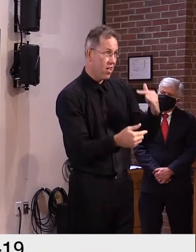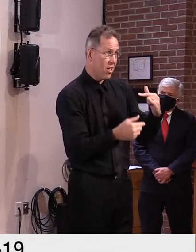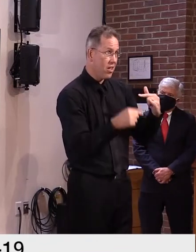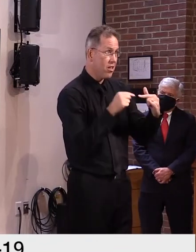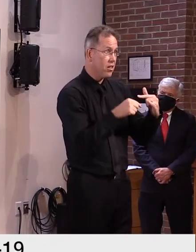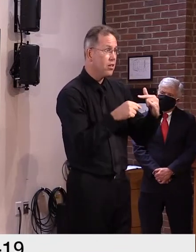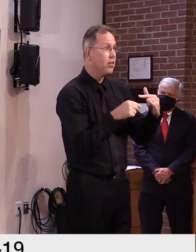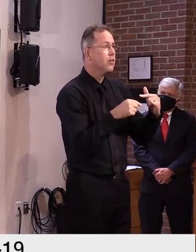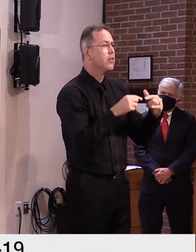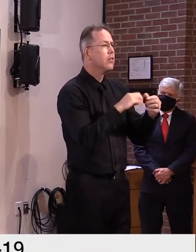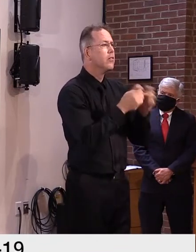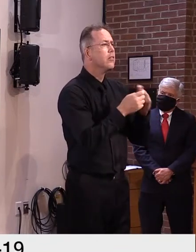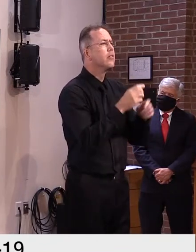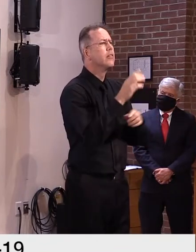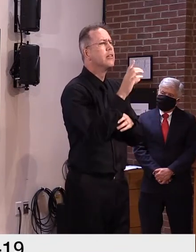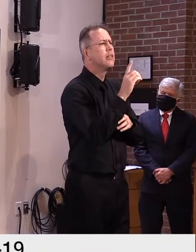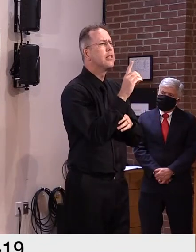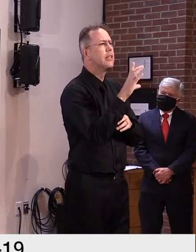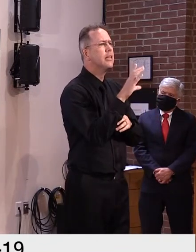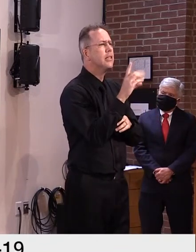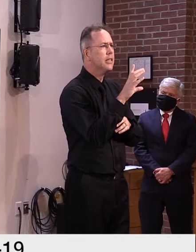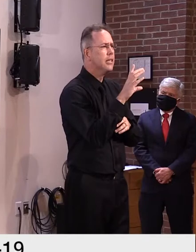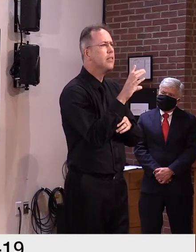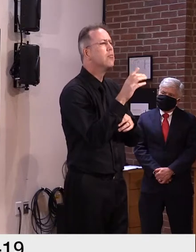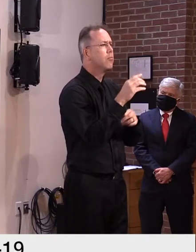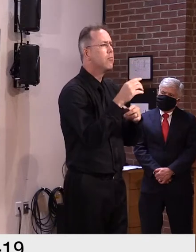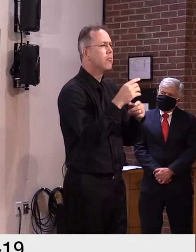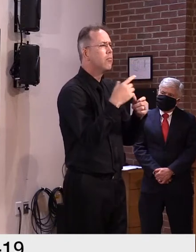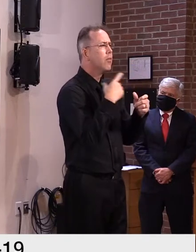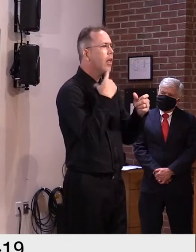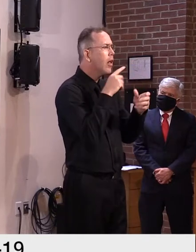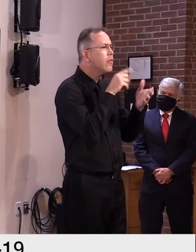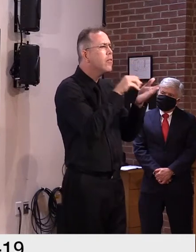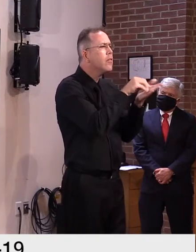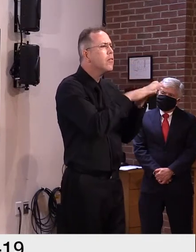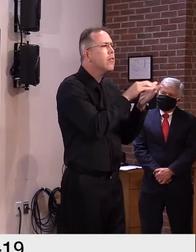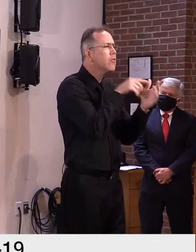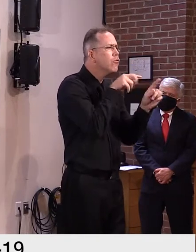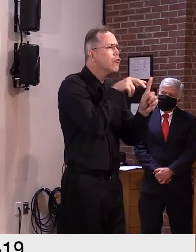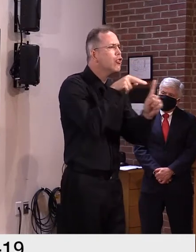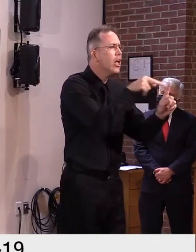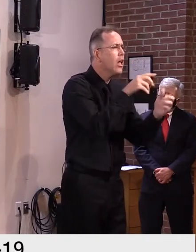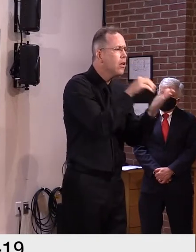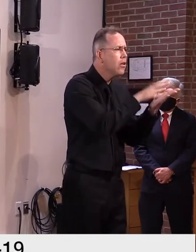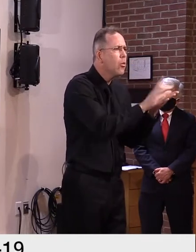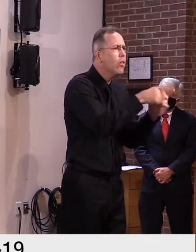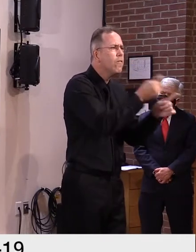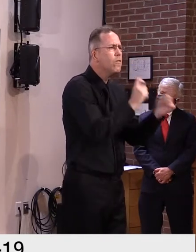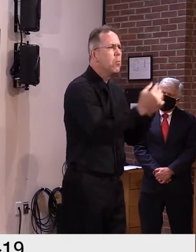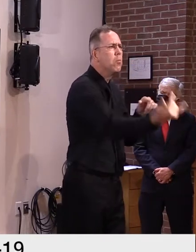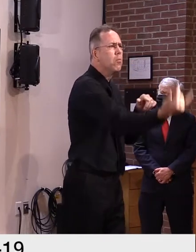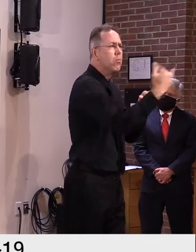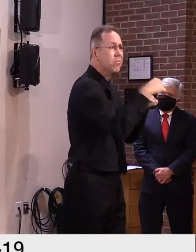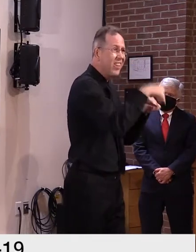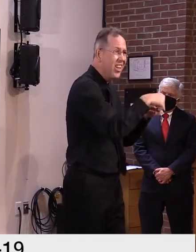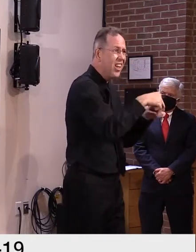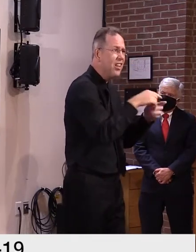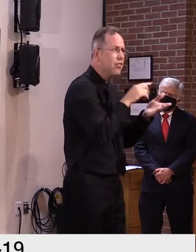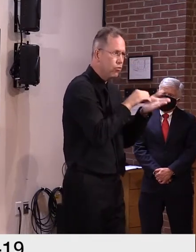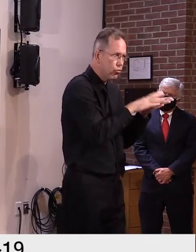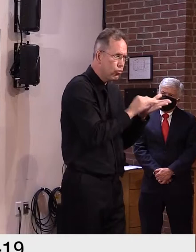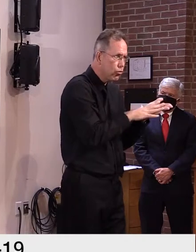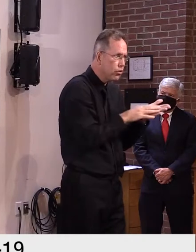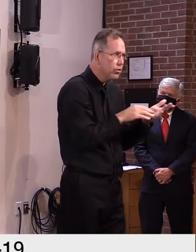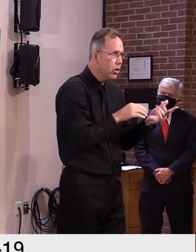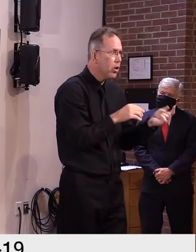program, electronic data system, that this goes into, so that, you know, obviously our Vermont contact tracers don't